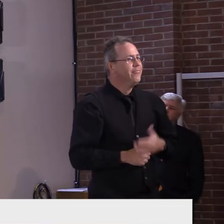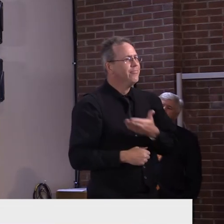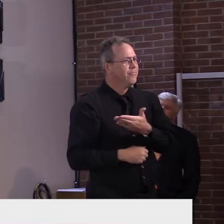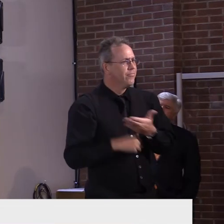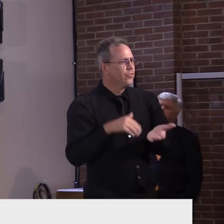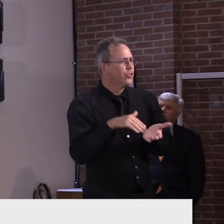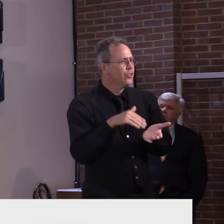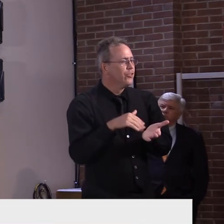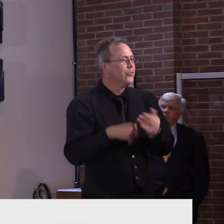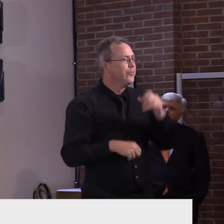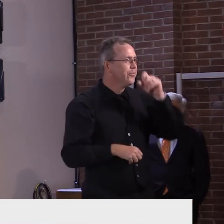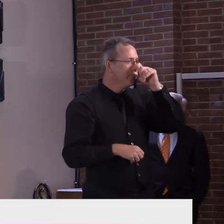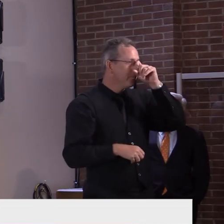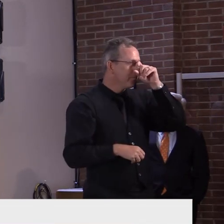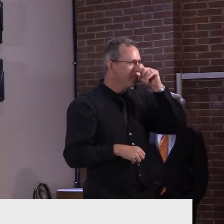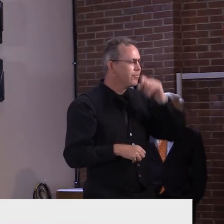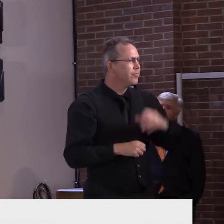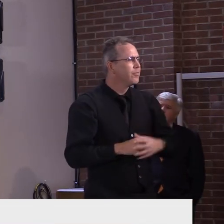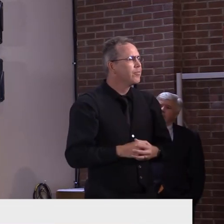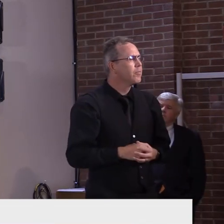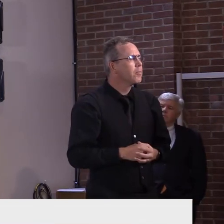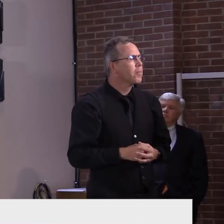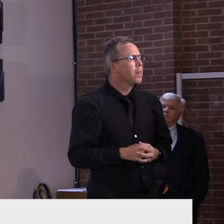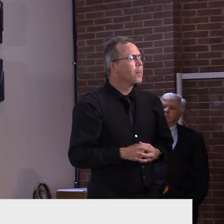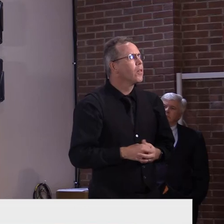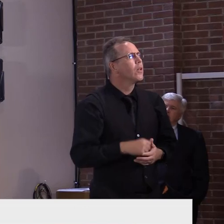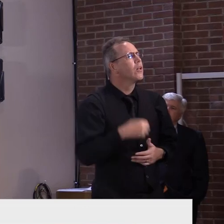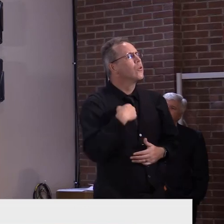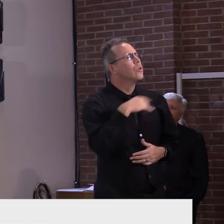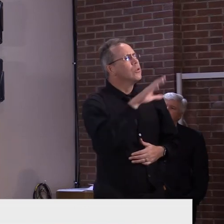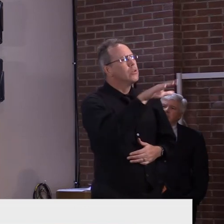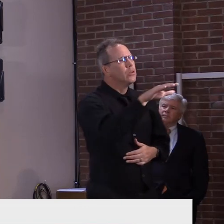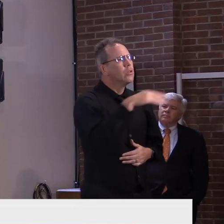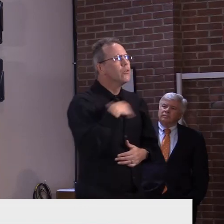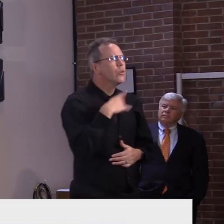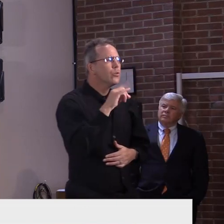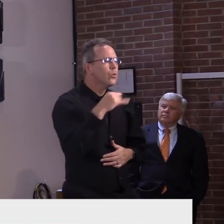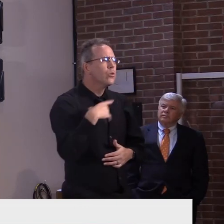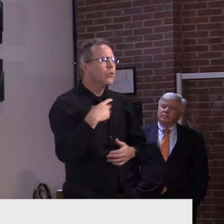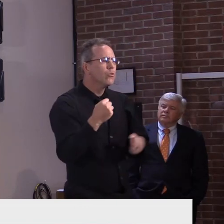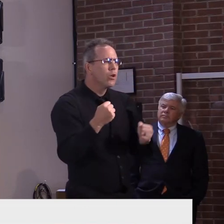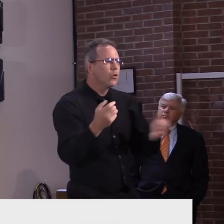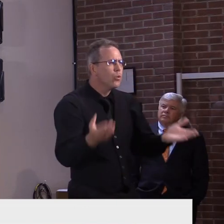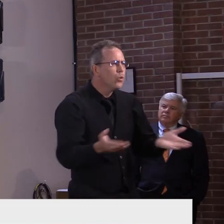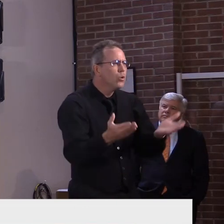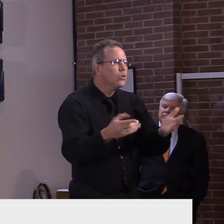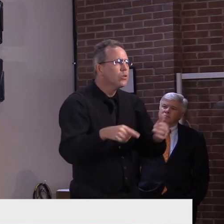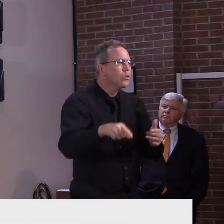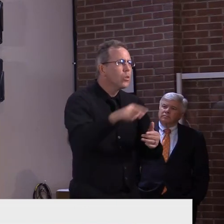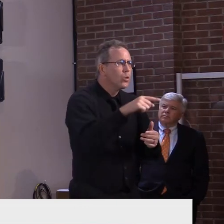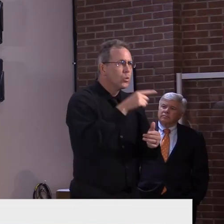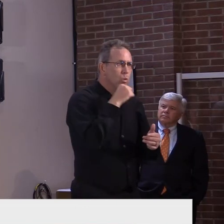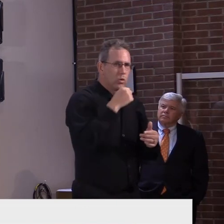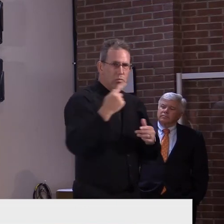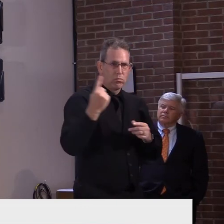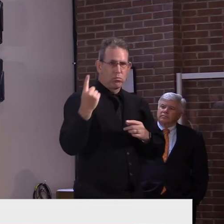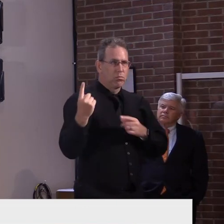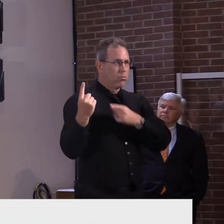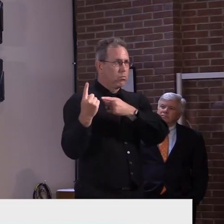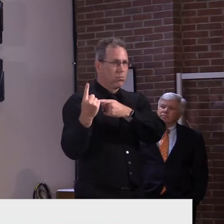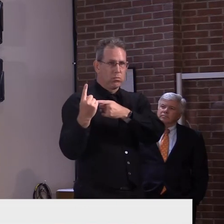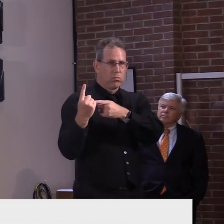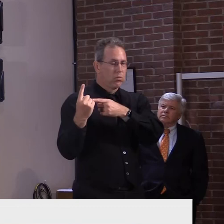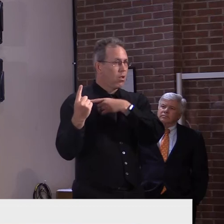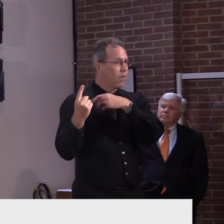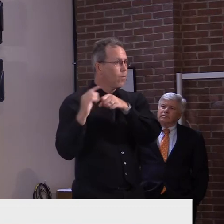And we do strongly suggest that people who want to, at day 3 to 5, test to test.